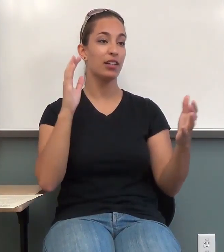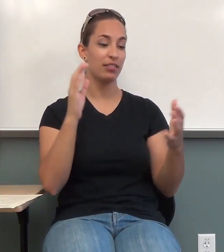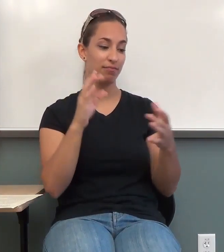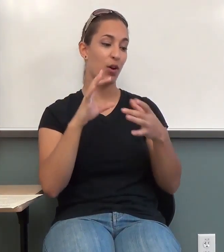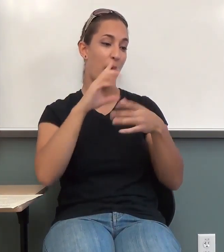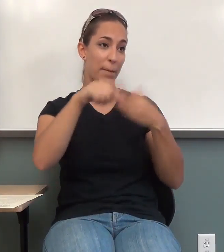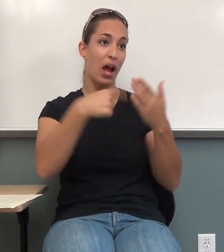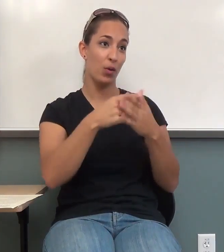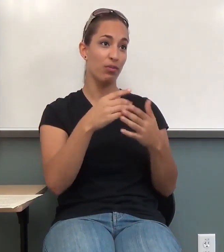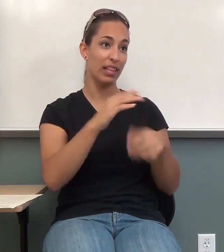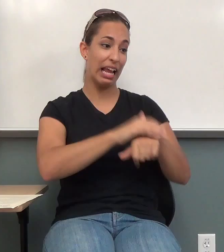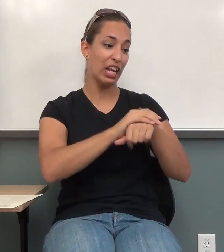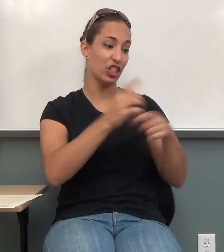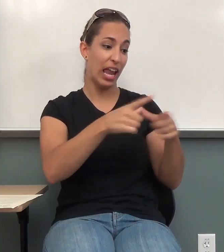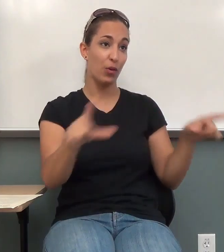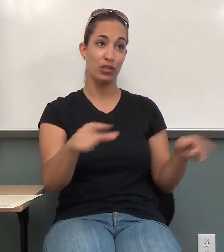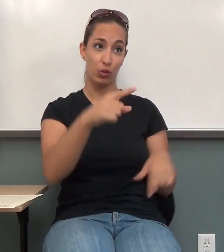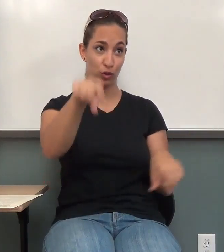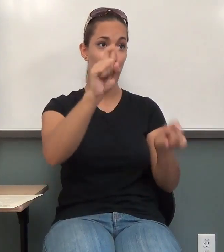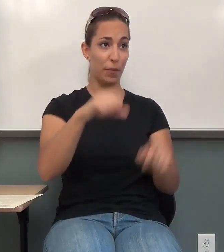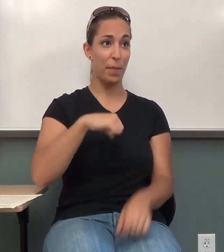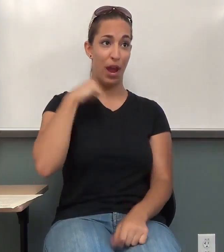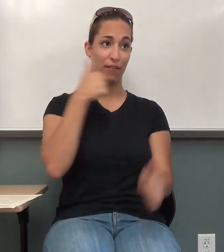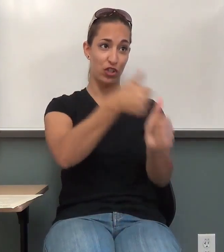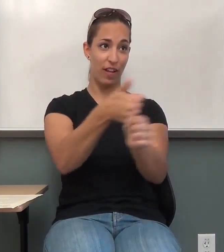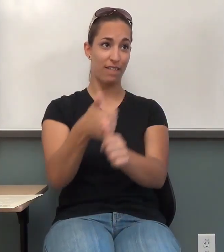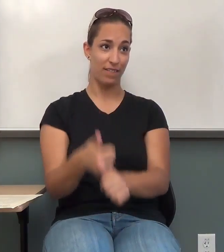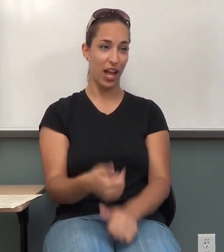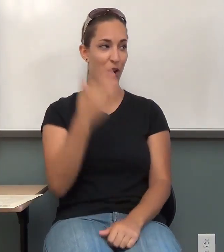be proud of yourselves for that. I know I am. Let's continue.